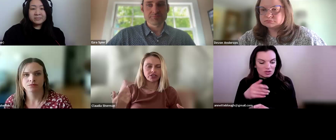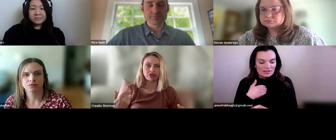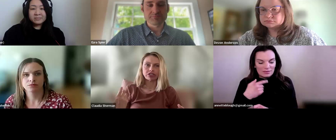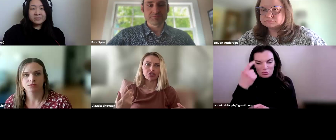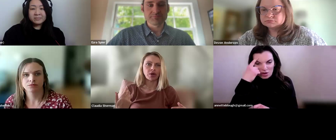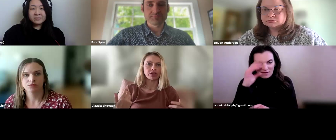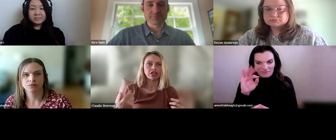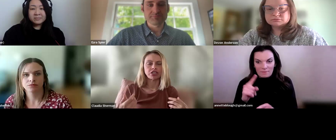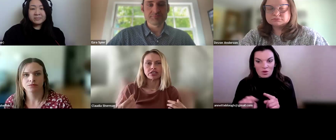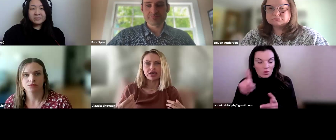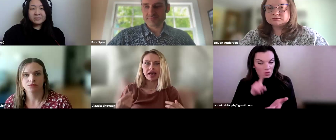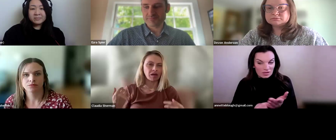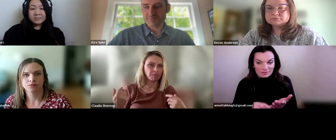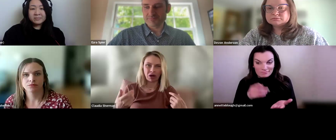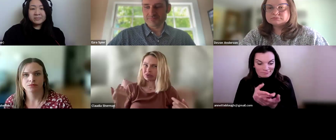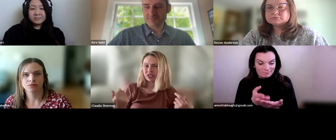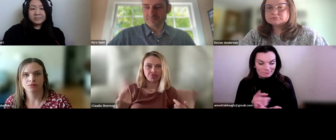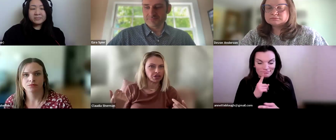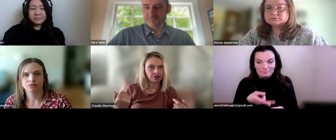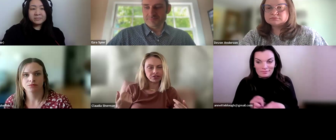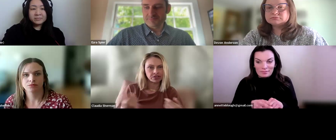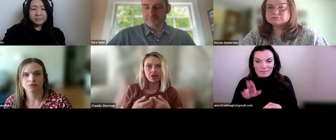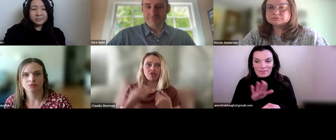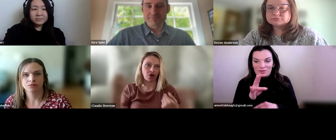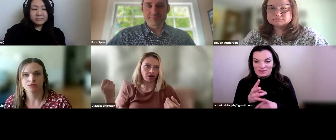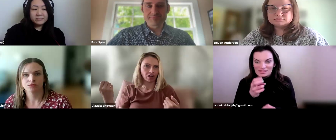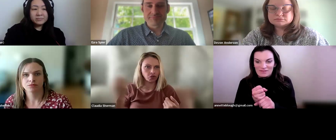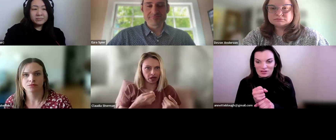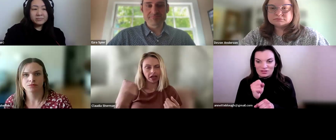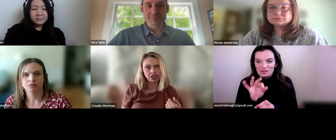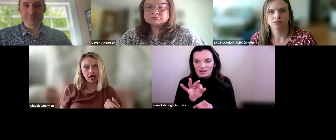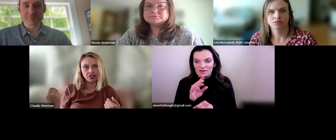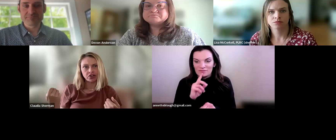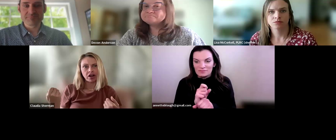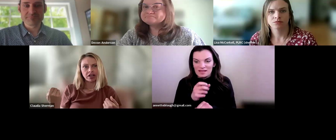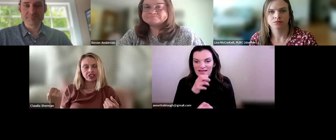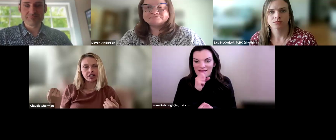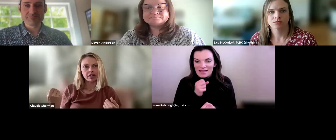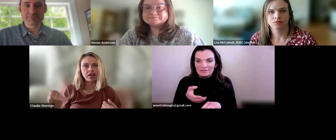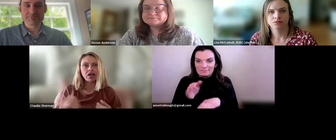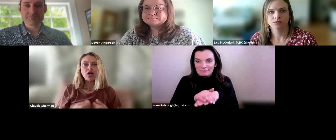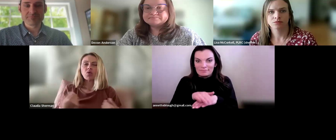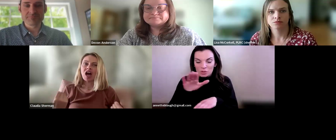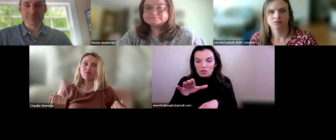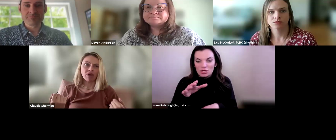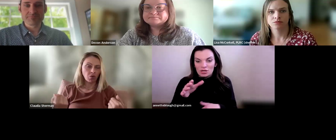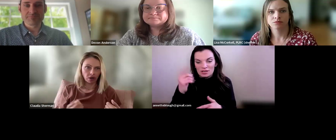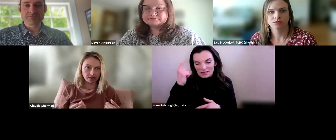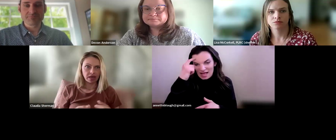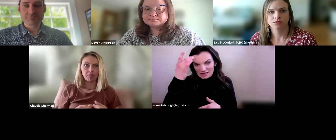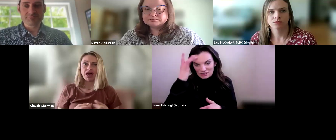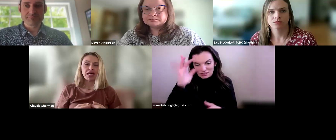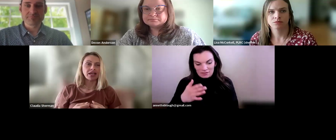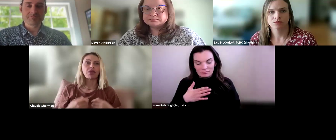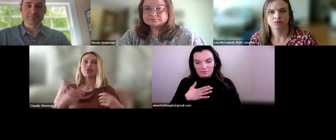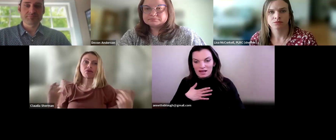but research is showing that she's gaining about 7 years of chronological age onto her cognition. When I'm at my